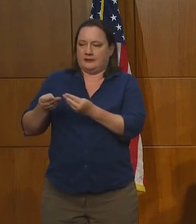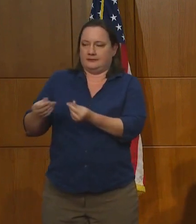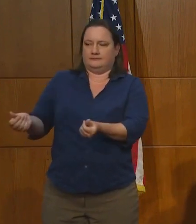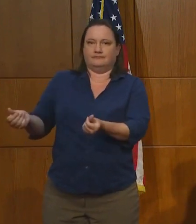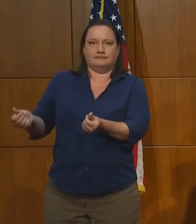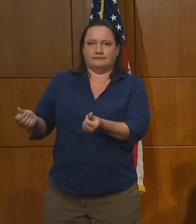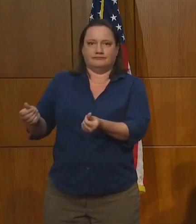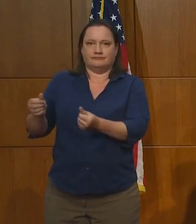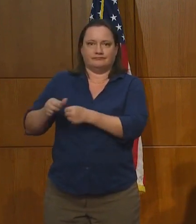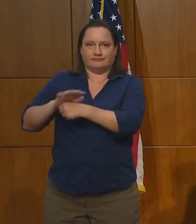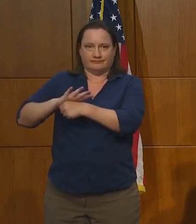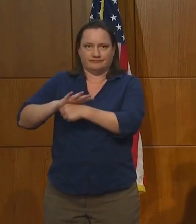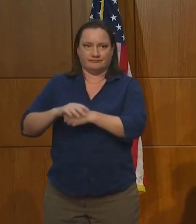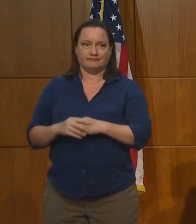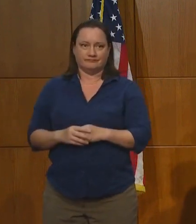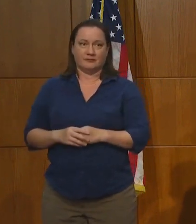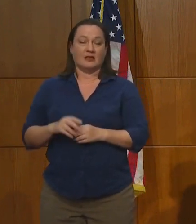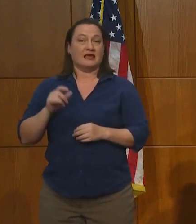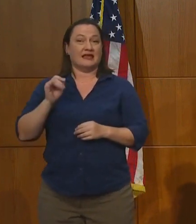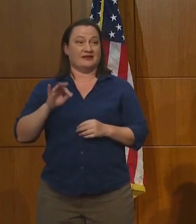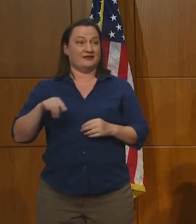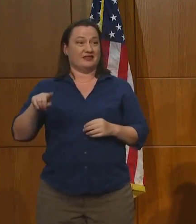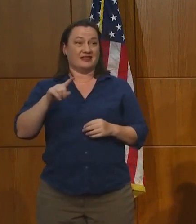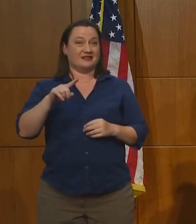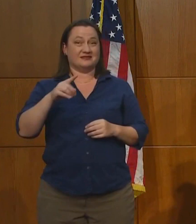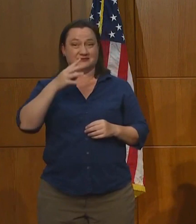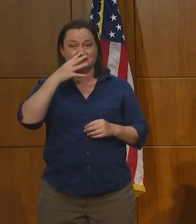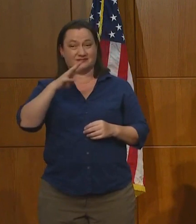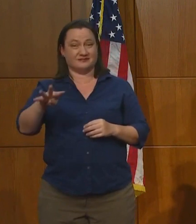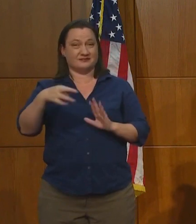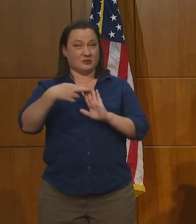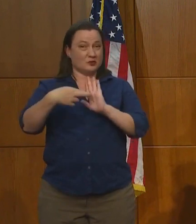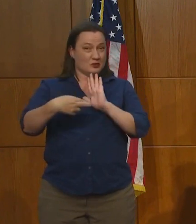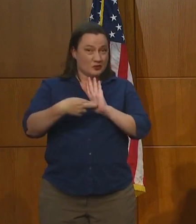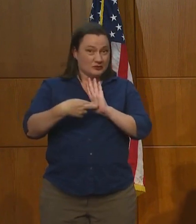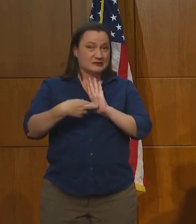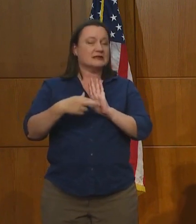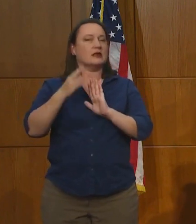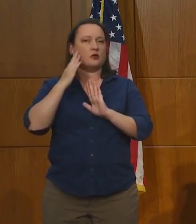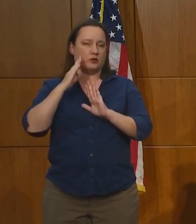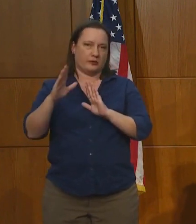watching, as I've stated, then there are going to be consequences.